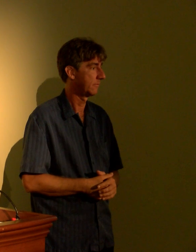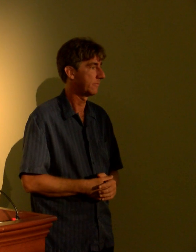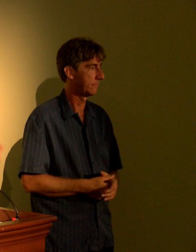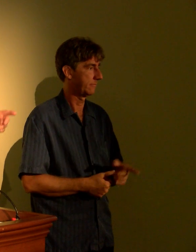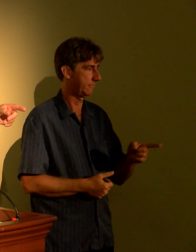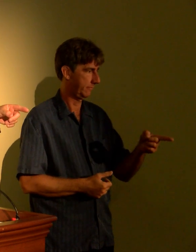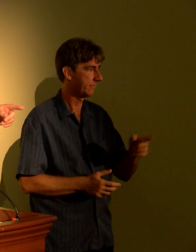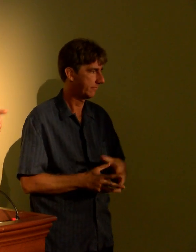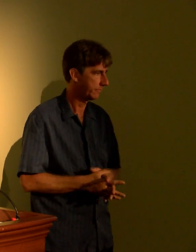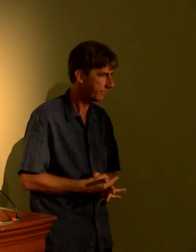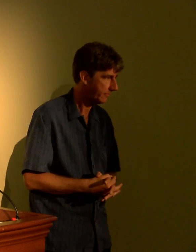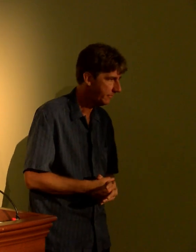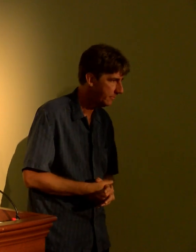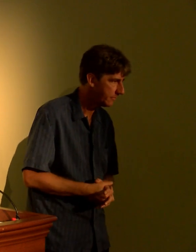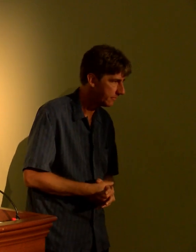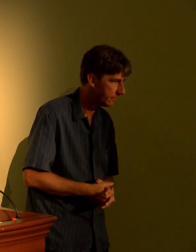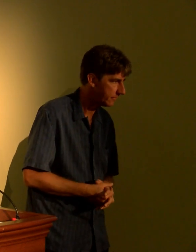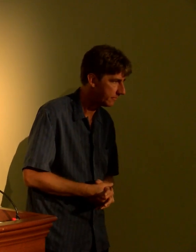Other questions? Yes.